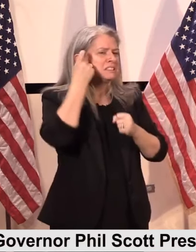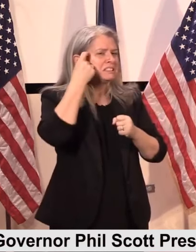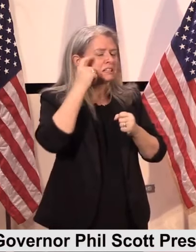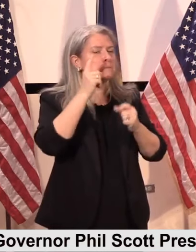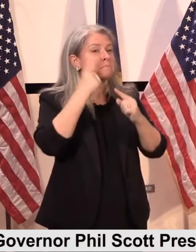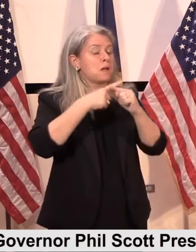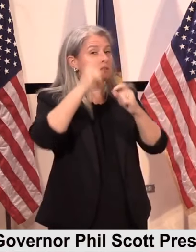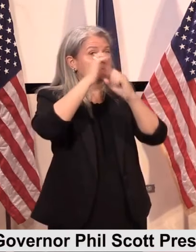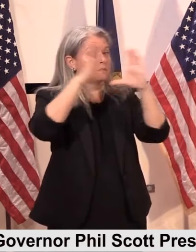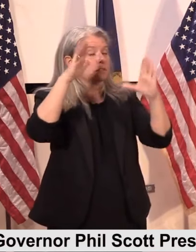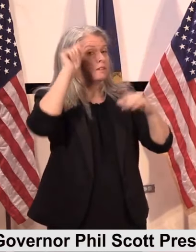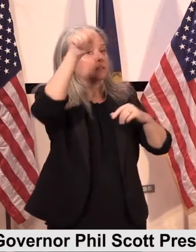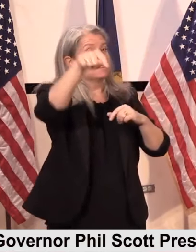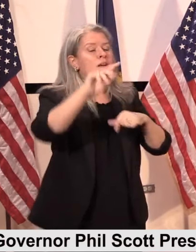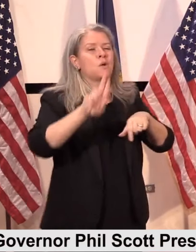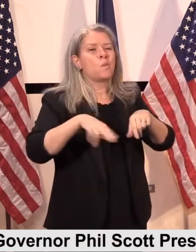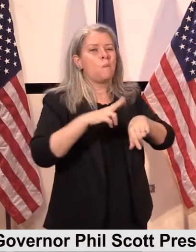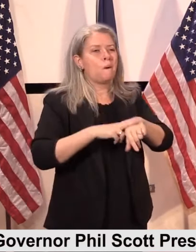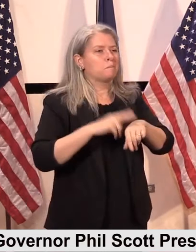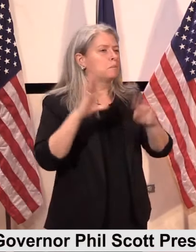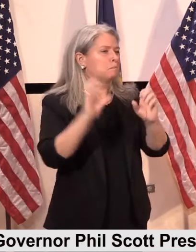you all are going to